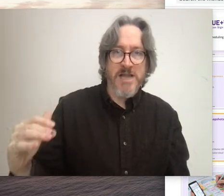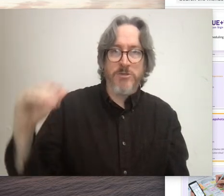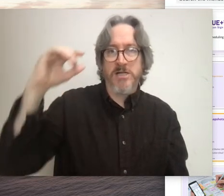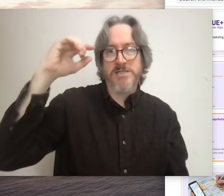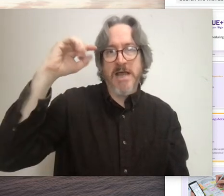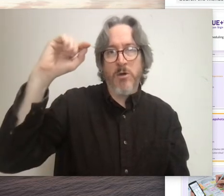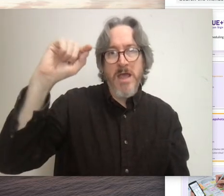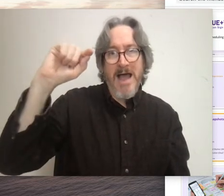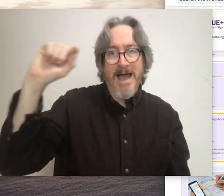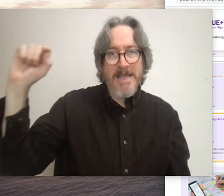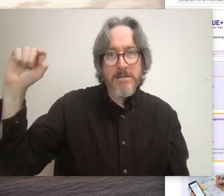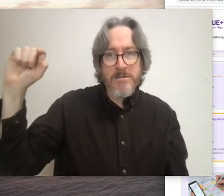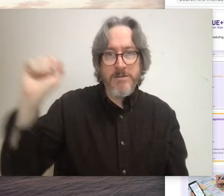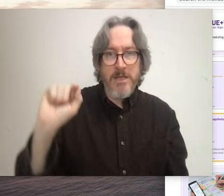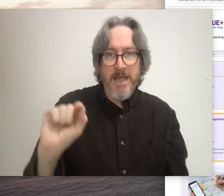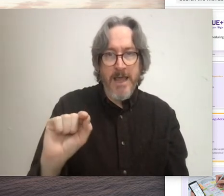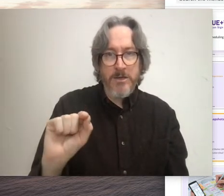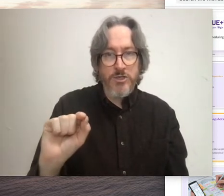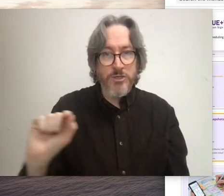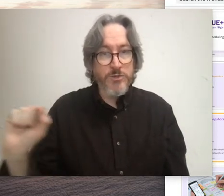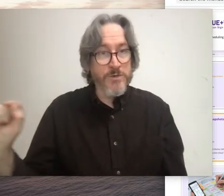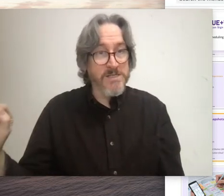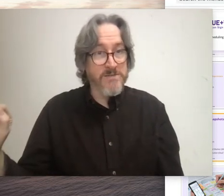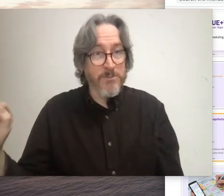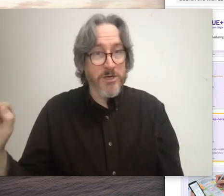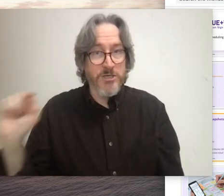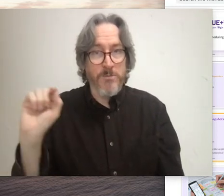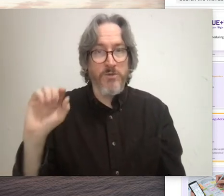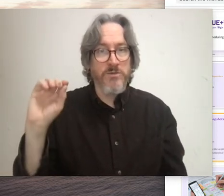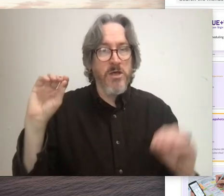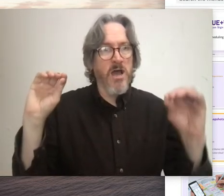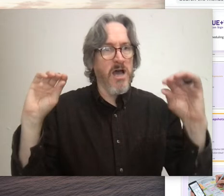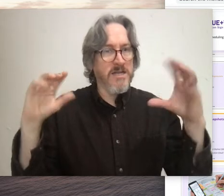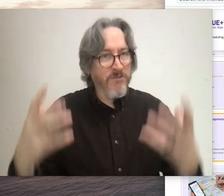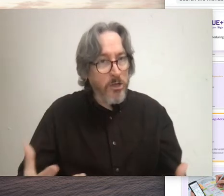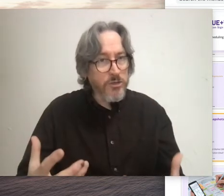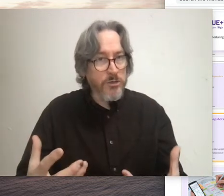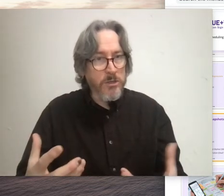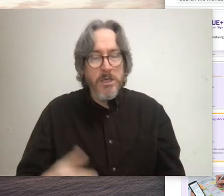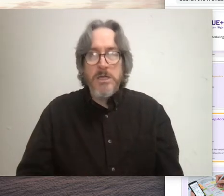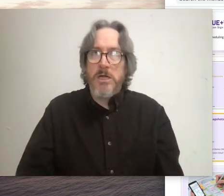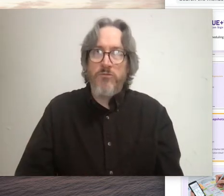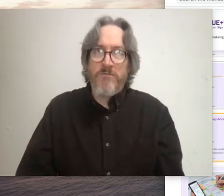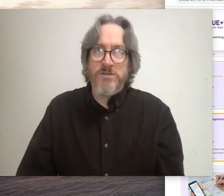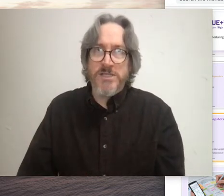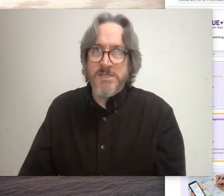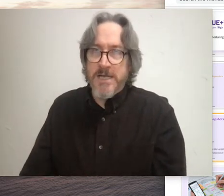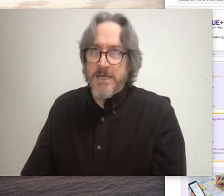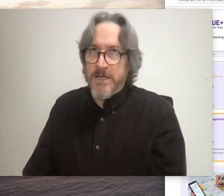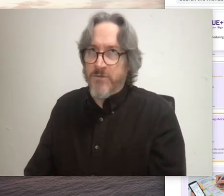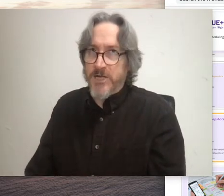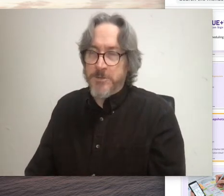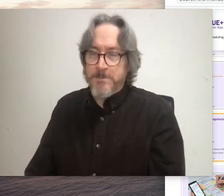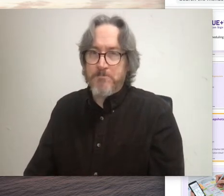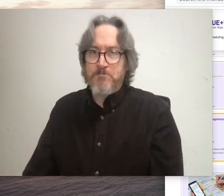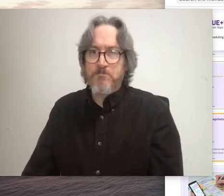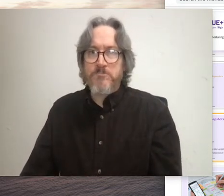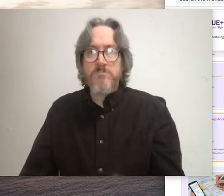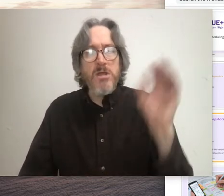different snapshots. Now, ayeth and 2 degrees of separation are both deaf culture references and